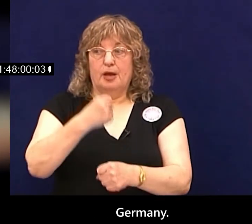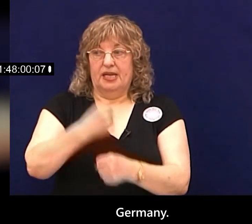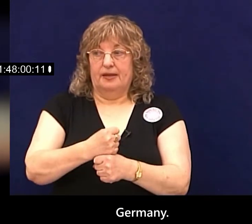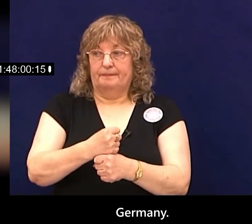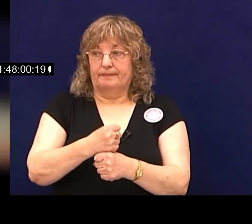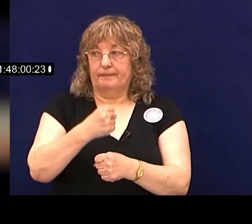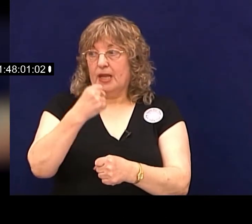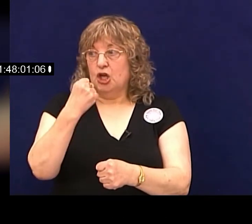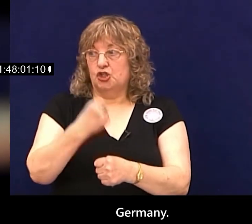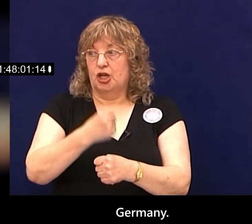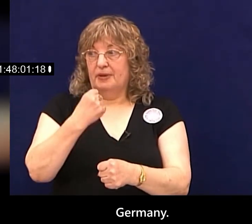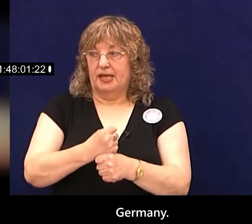Germany. Germany.